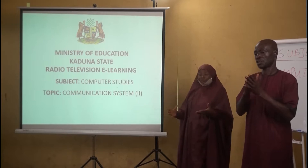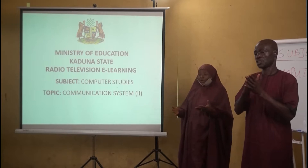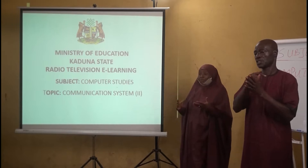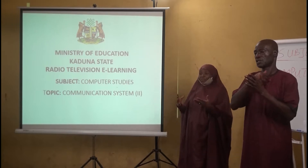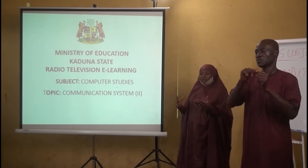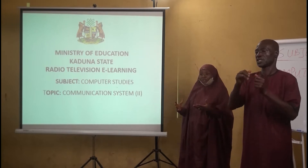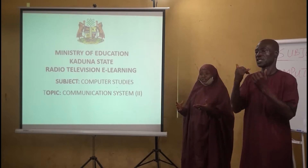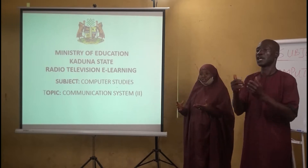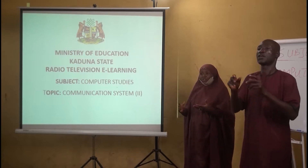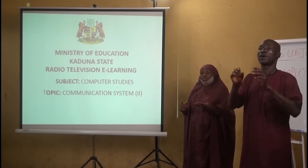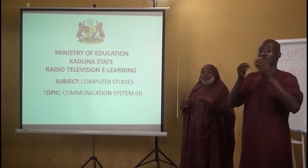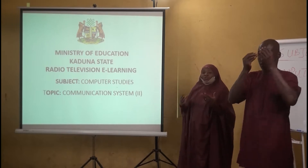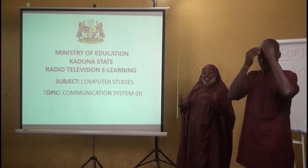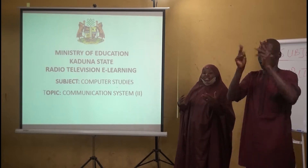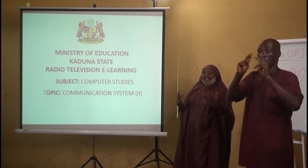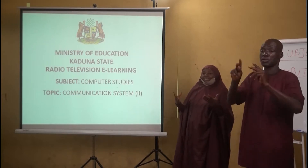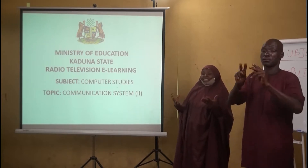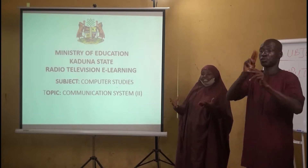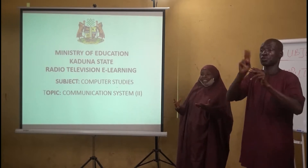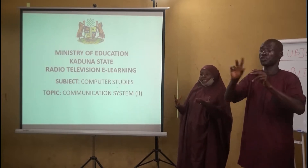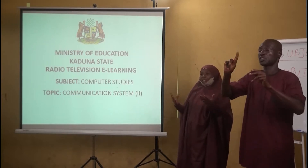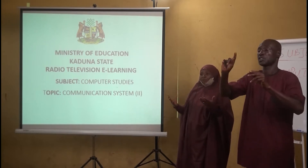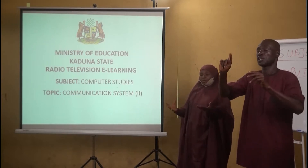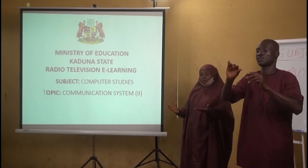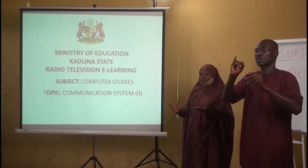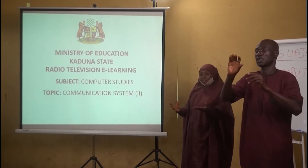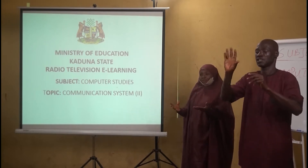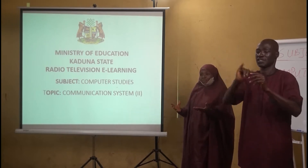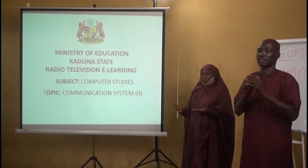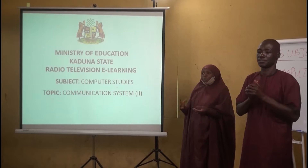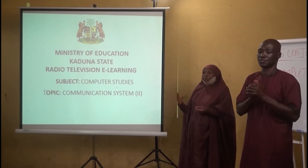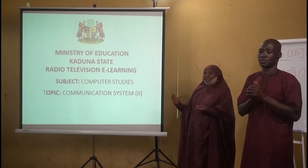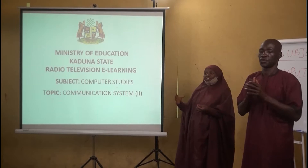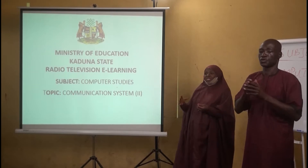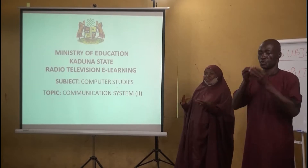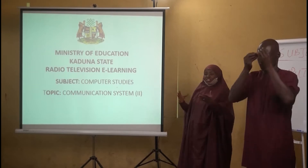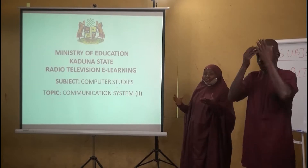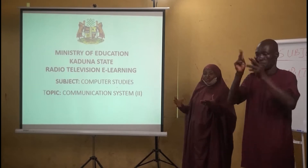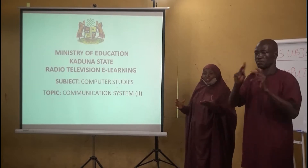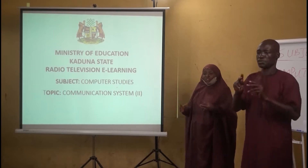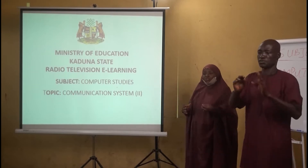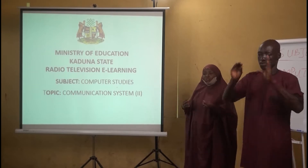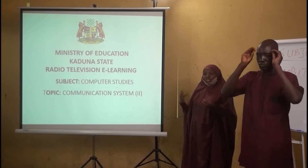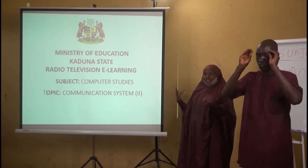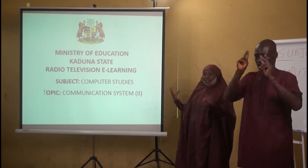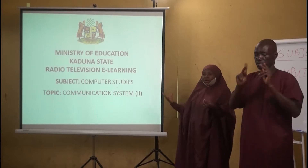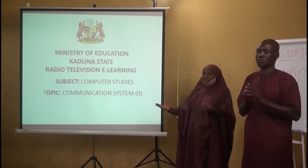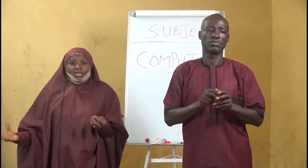transform information using the ICT product. We can transmit information using the